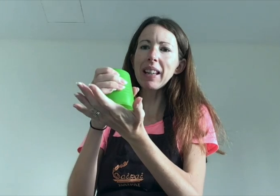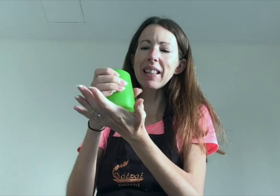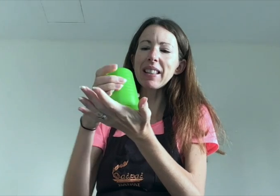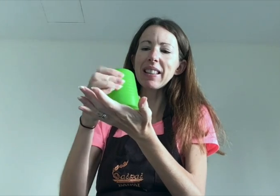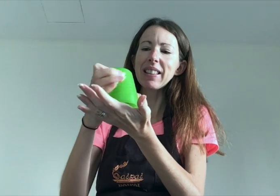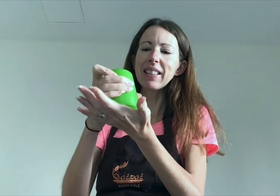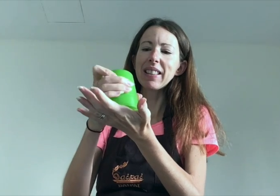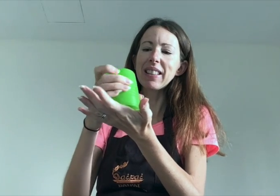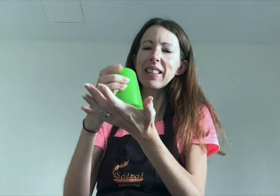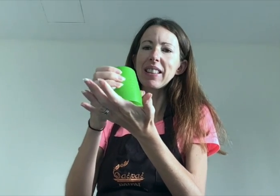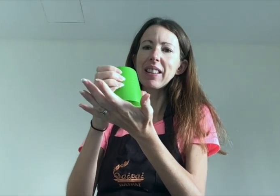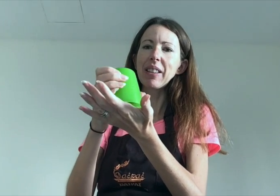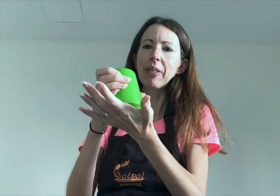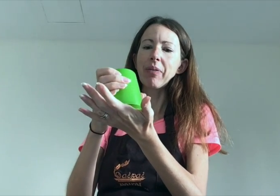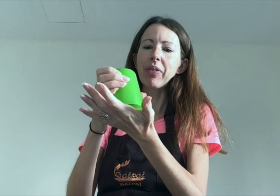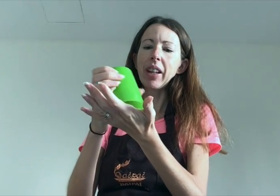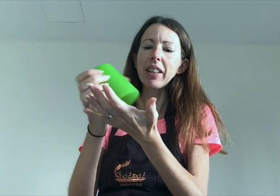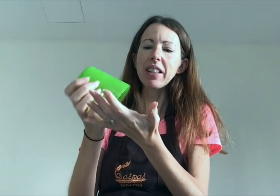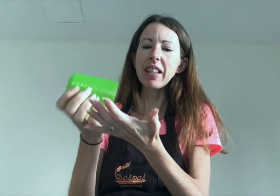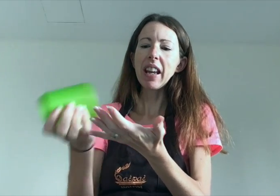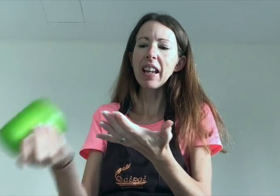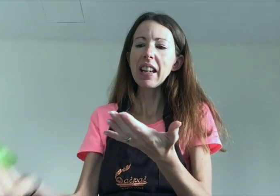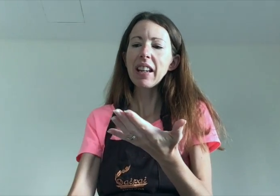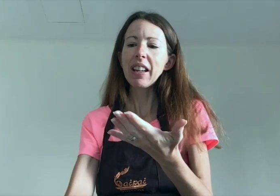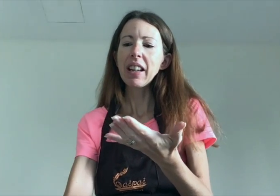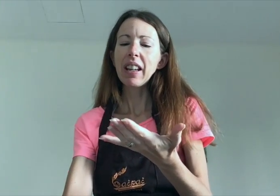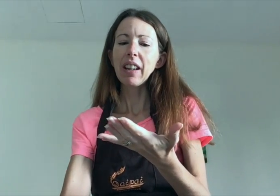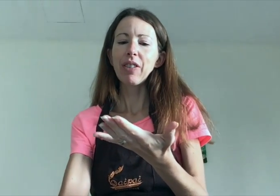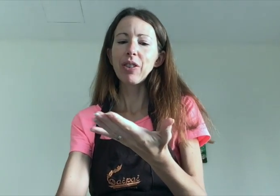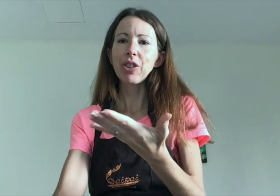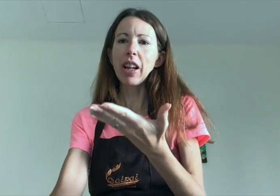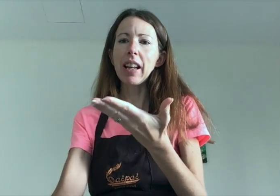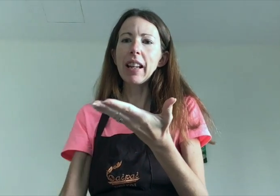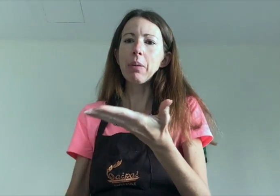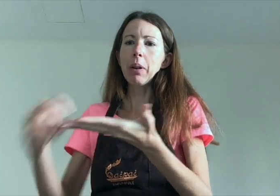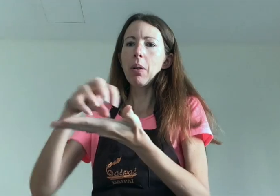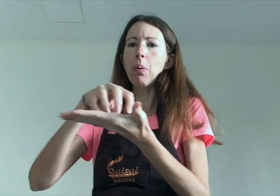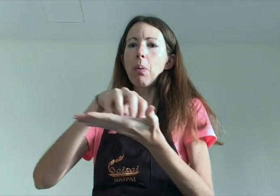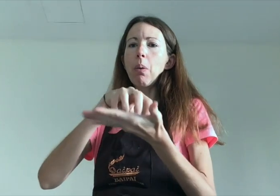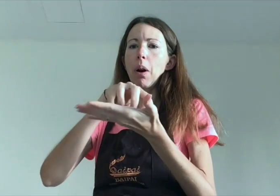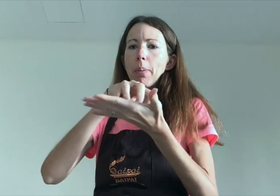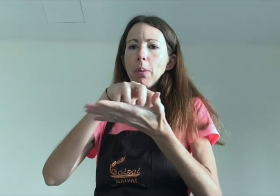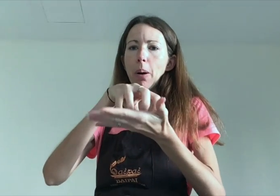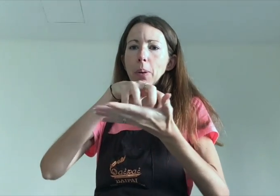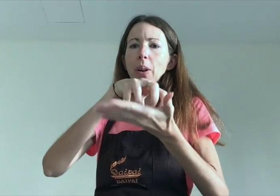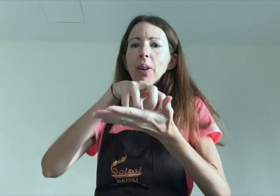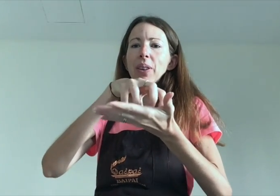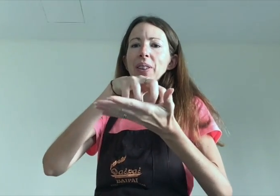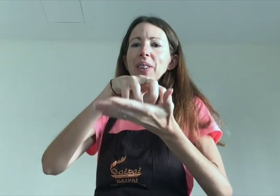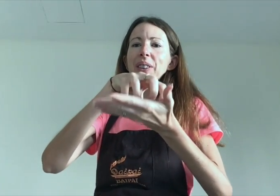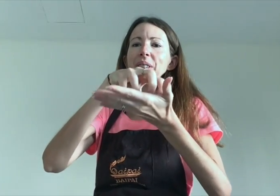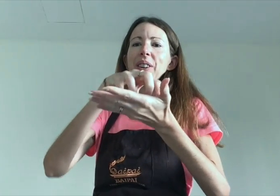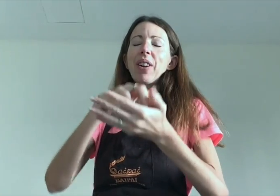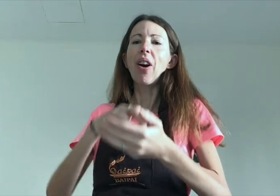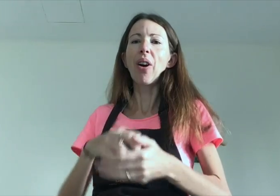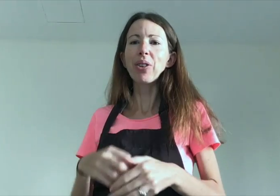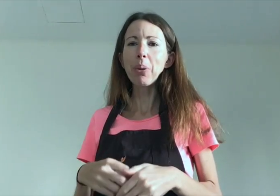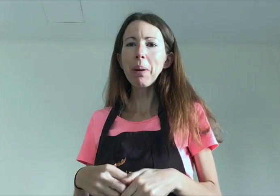squeeze and see if your jelly will wobble wobble on your